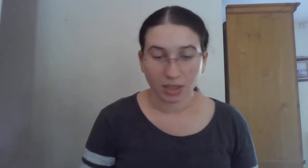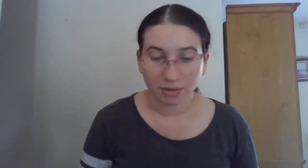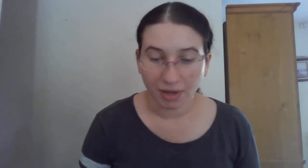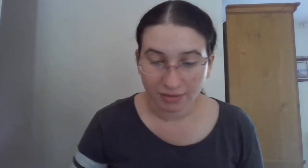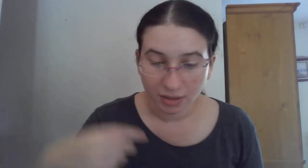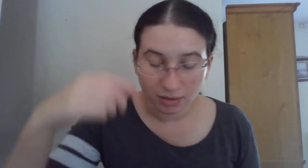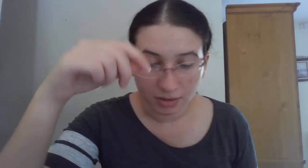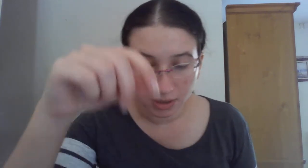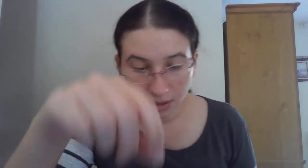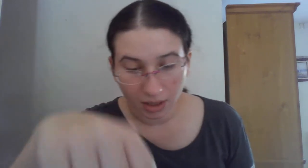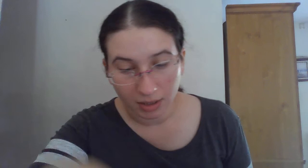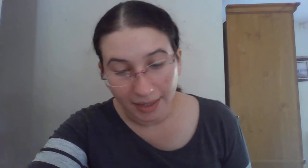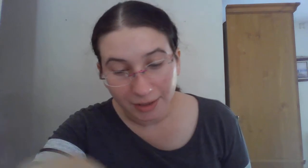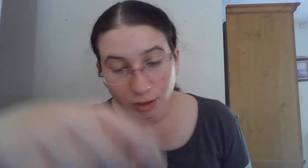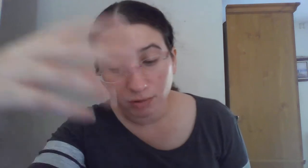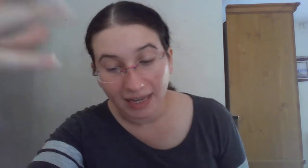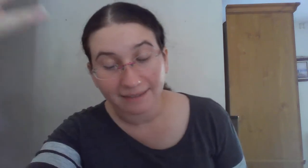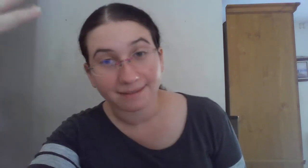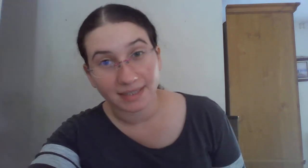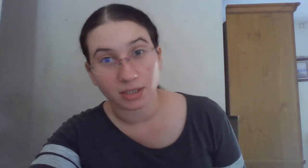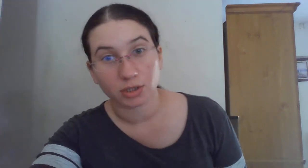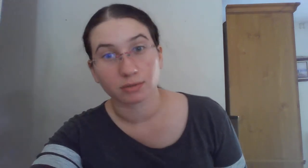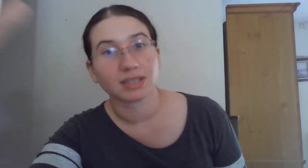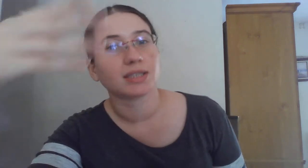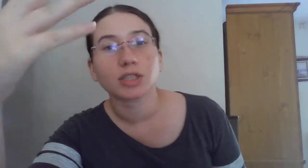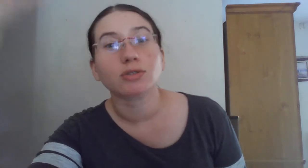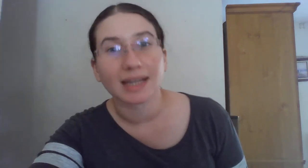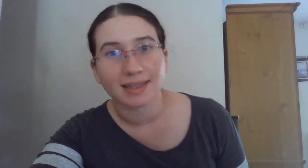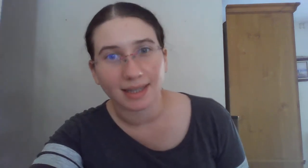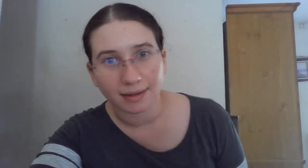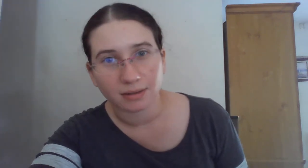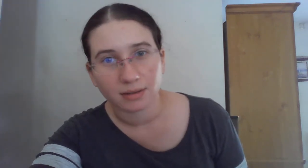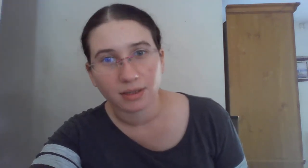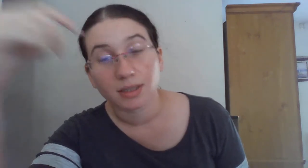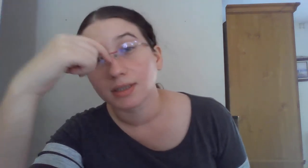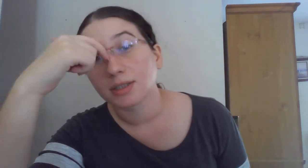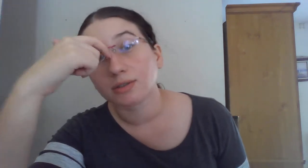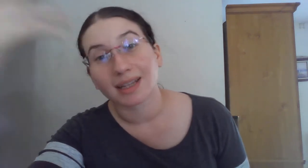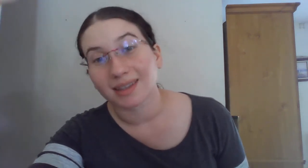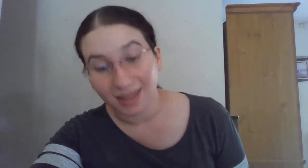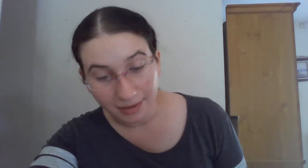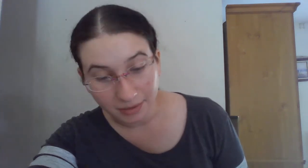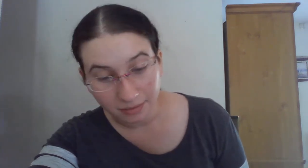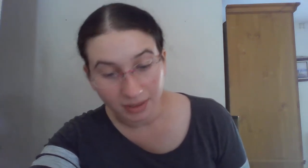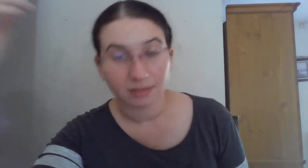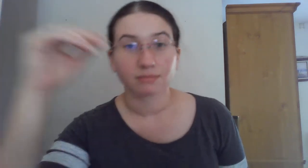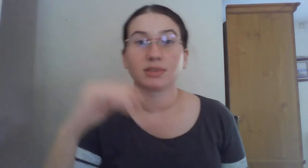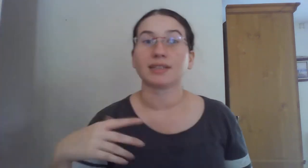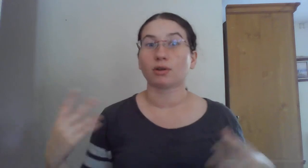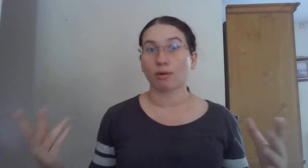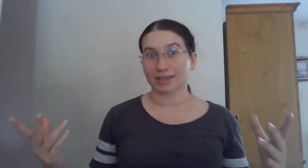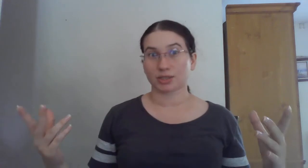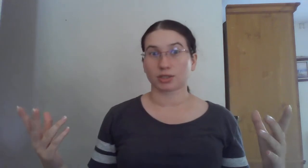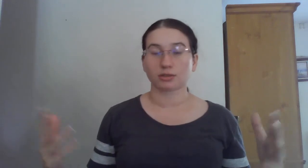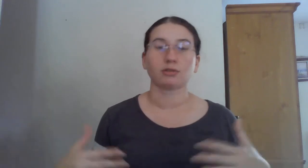Here we have another letter you get finished, meaning did you get the letter? Did you get the letter, right? Well, that's a question, so we